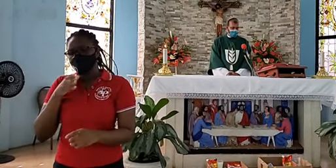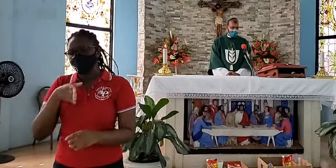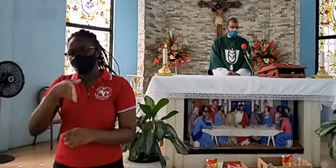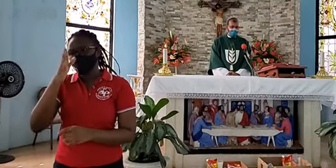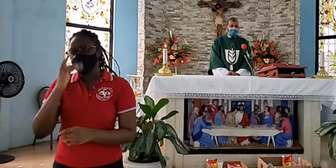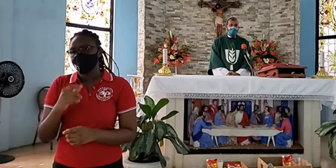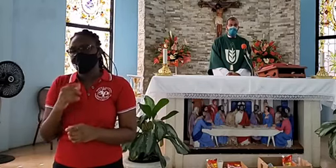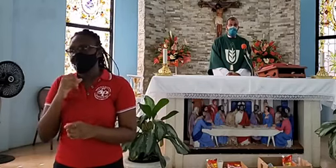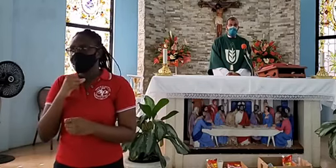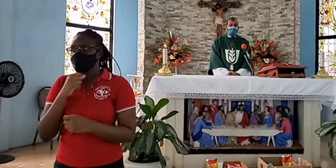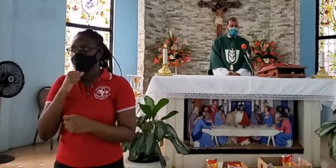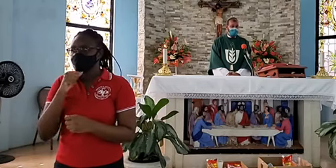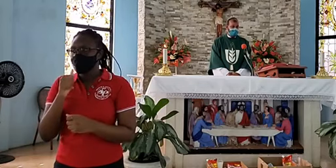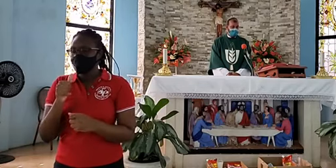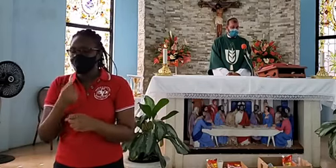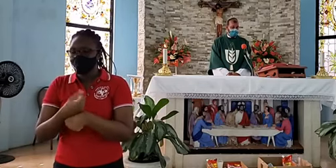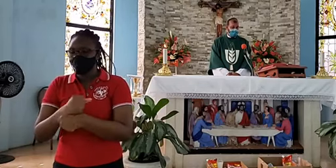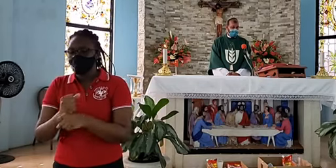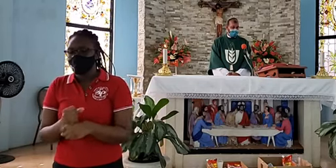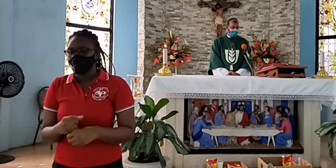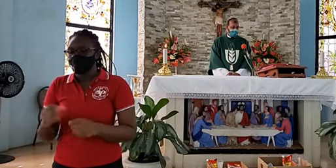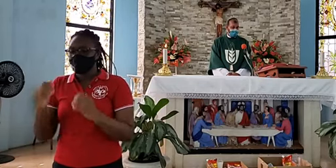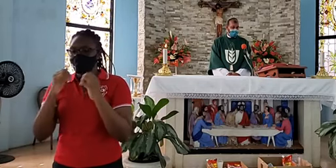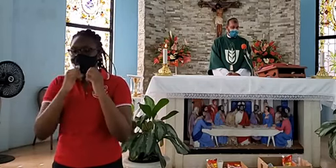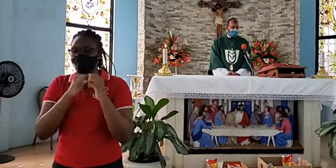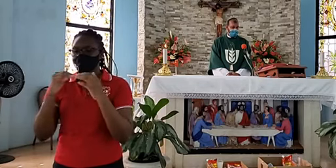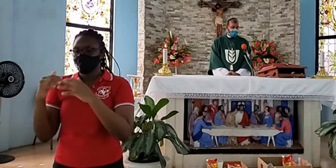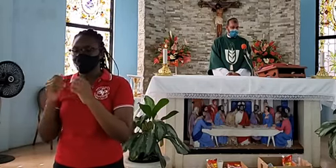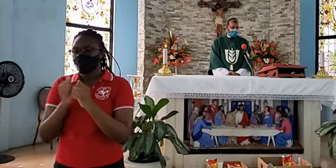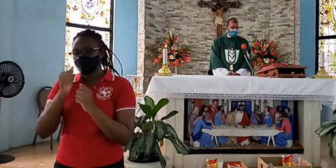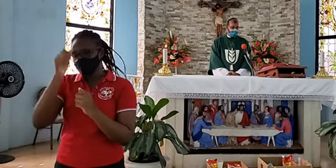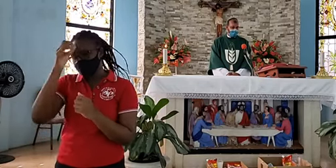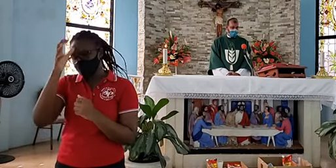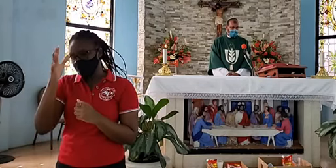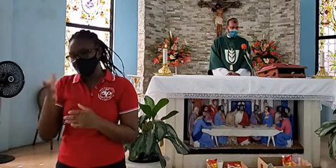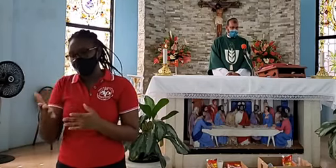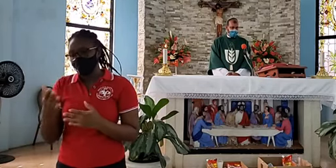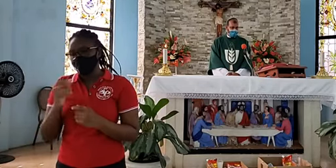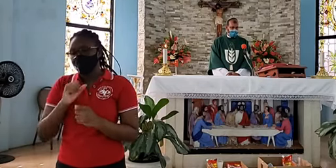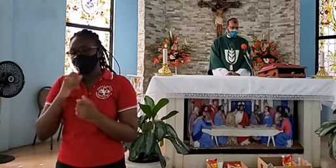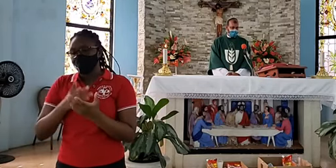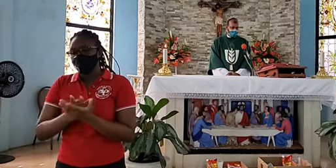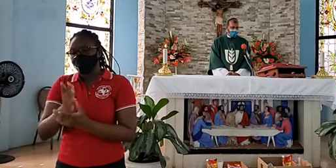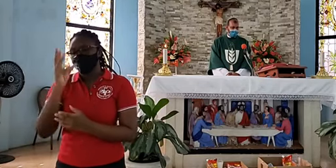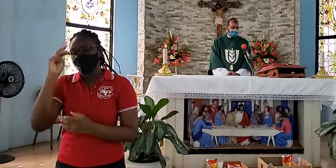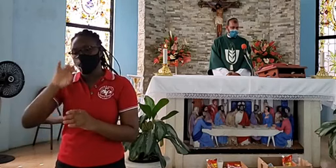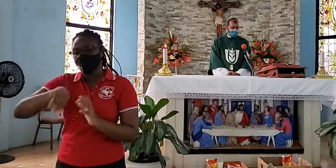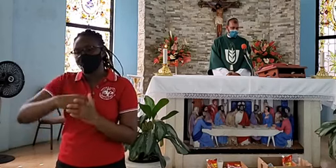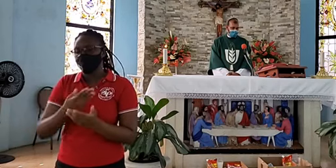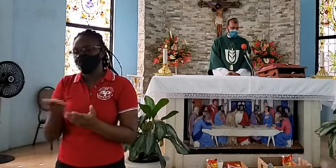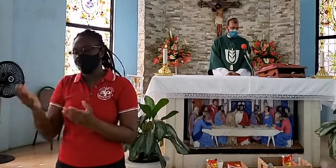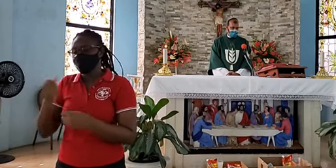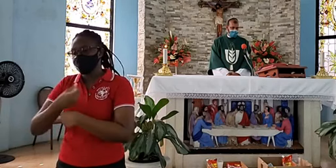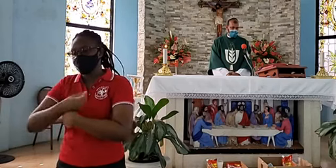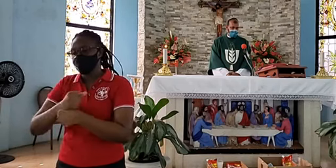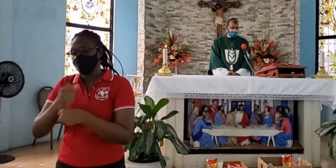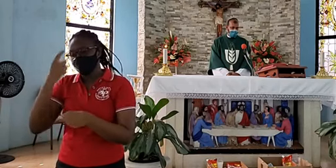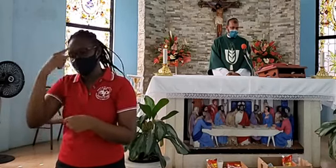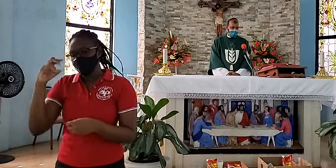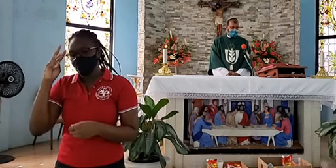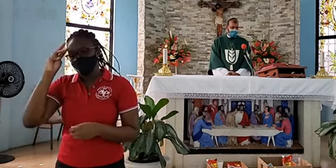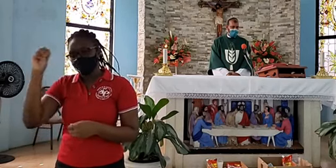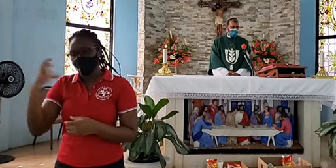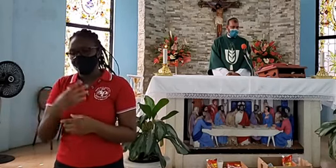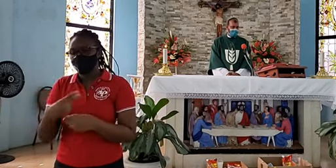not made, consubstantial of the Father, through him all things are made, thus men